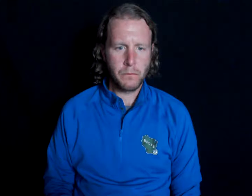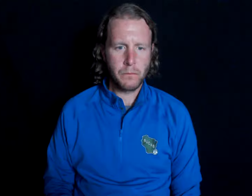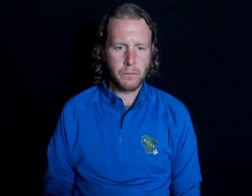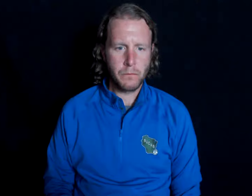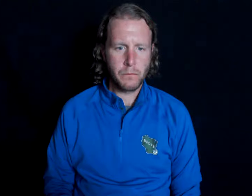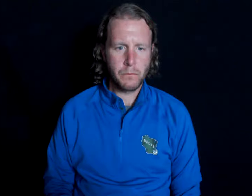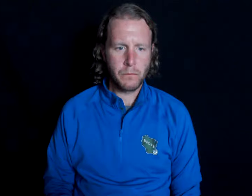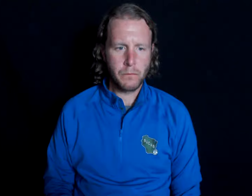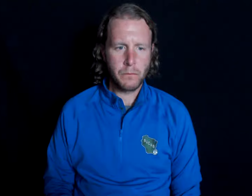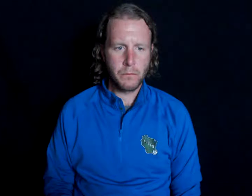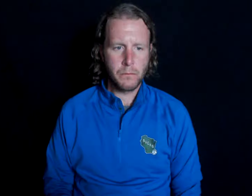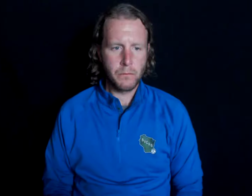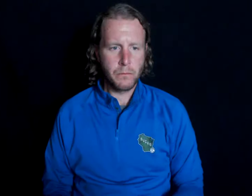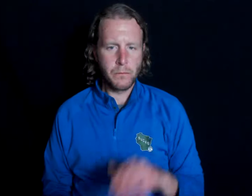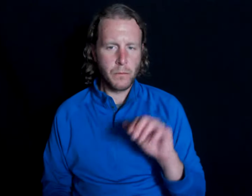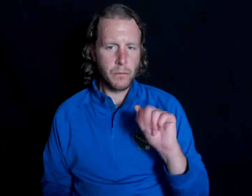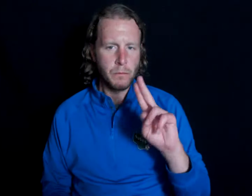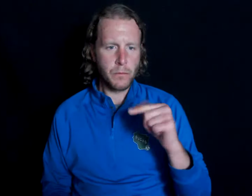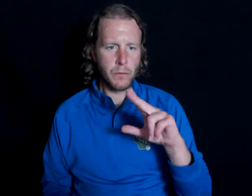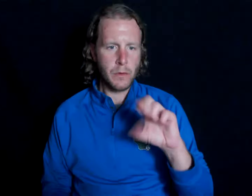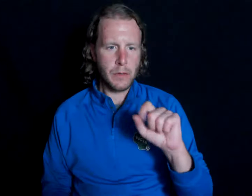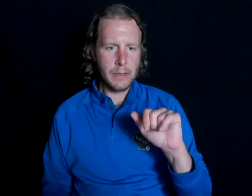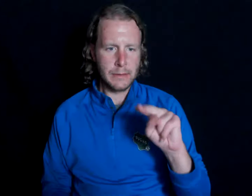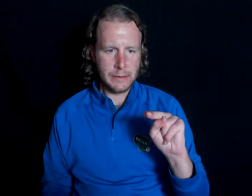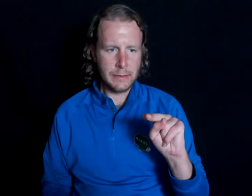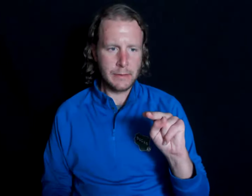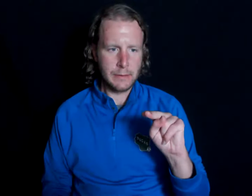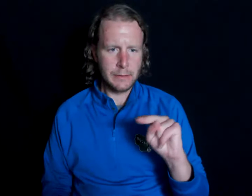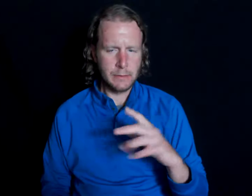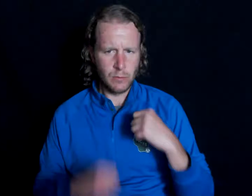Yeah, Augustine working against some tenacious defense by Bledsoe.